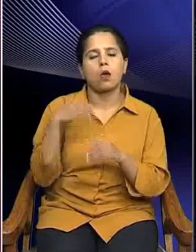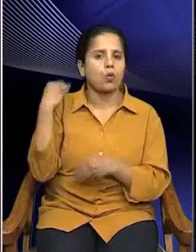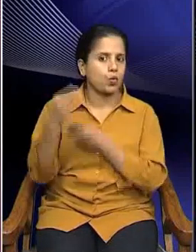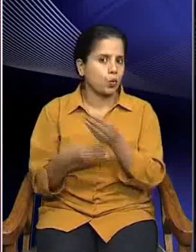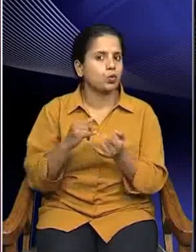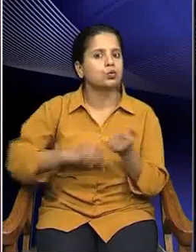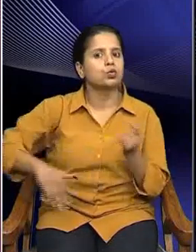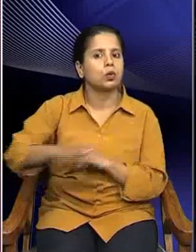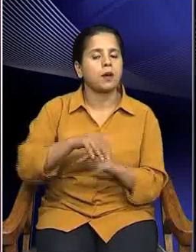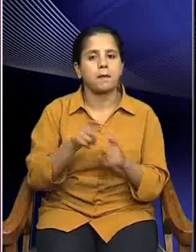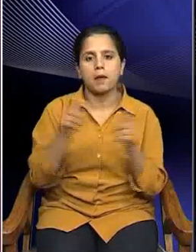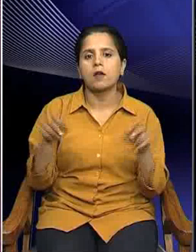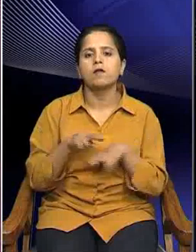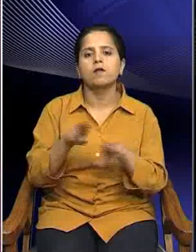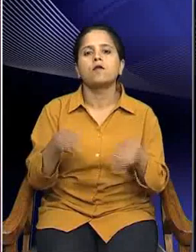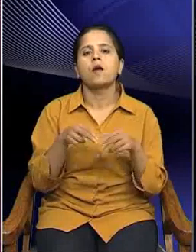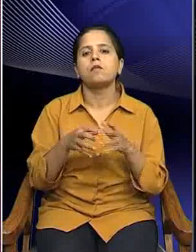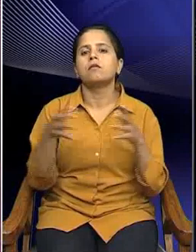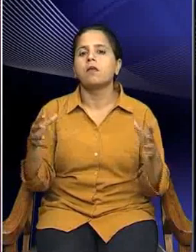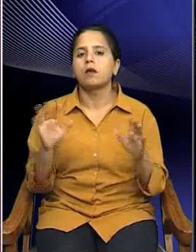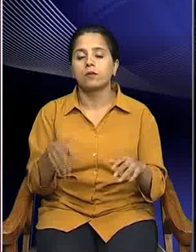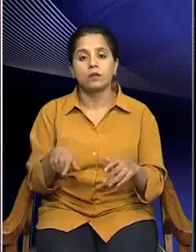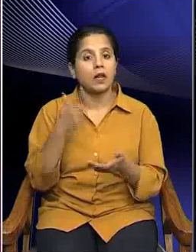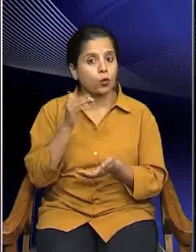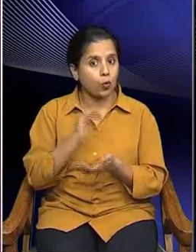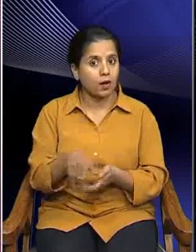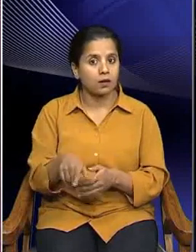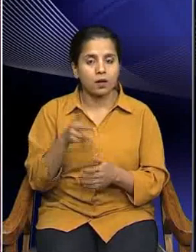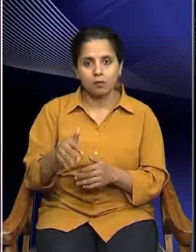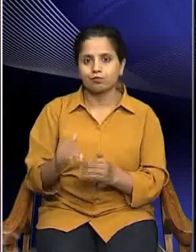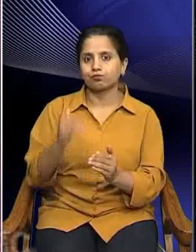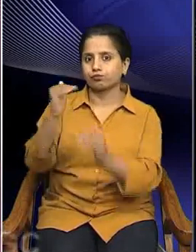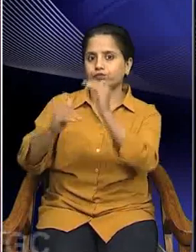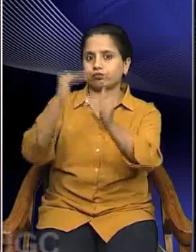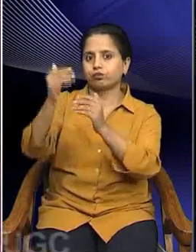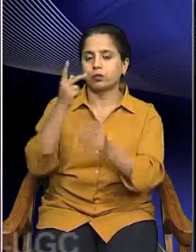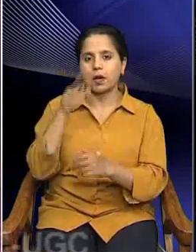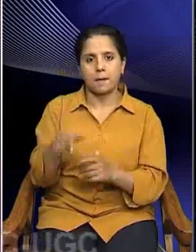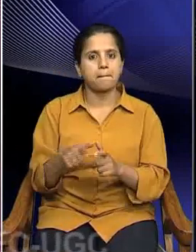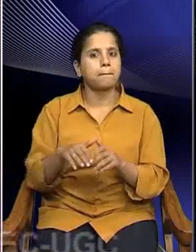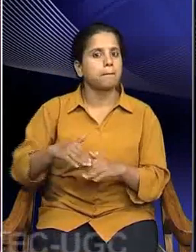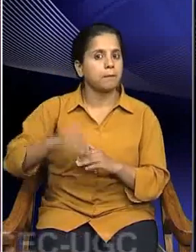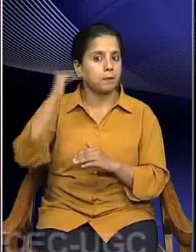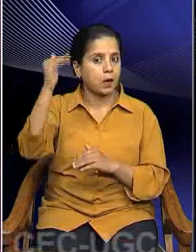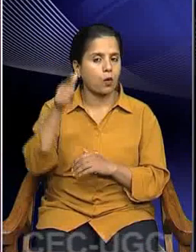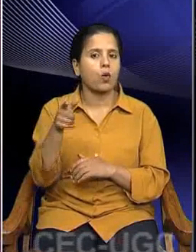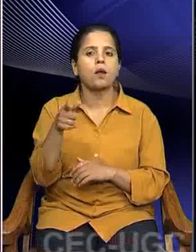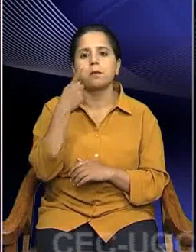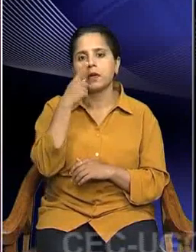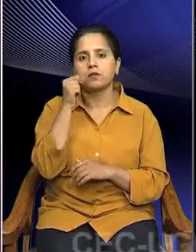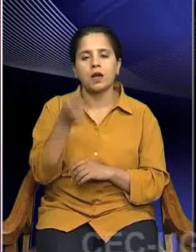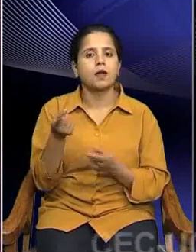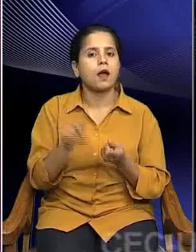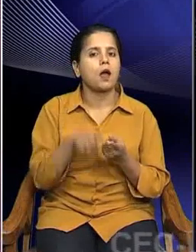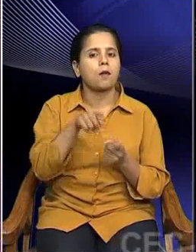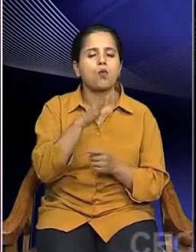society to have large family size, wherein the kids, when they grow, they become bigger and the parents become older, so the children